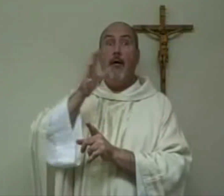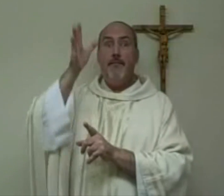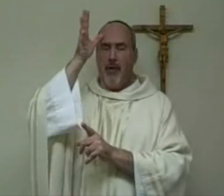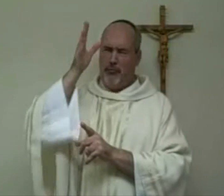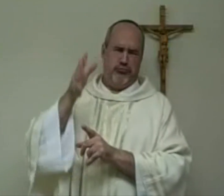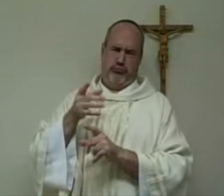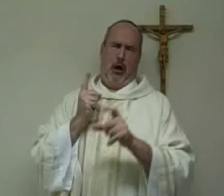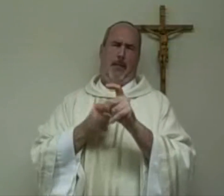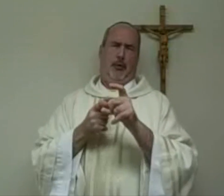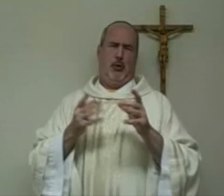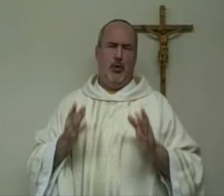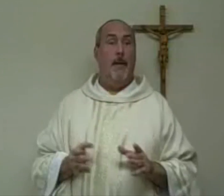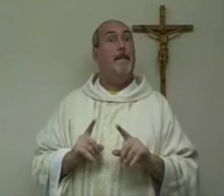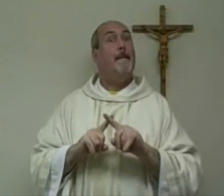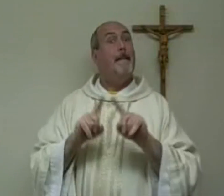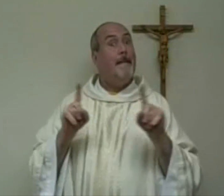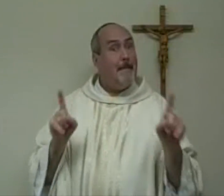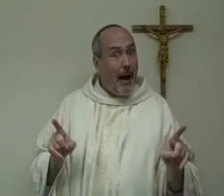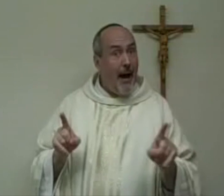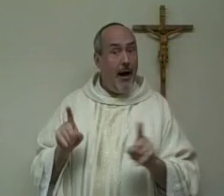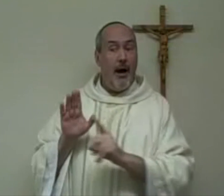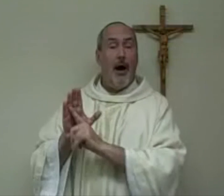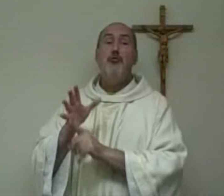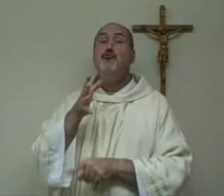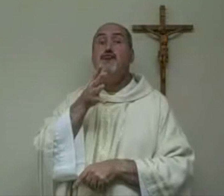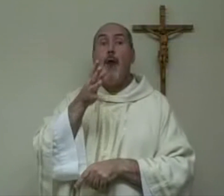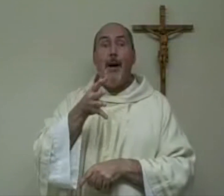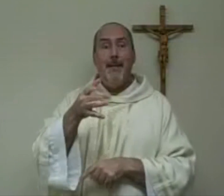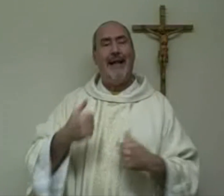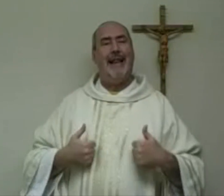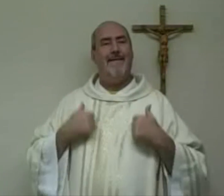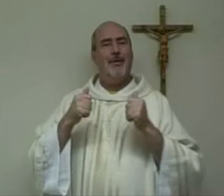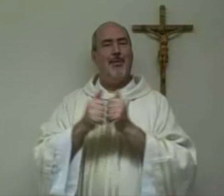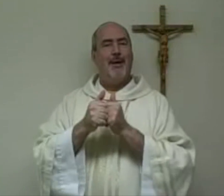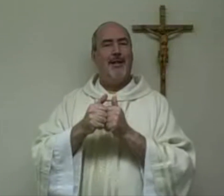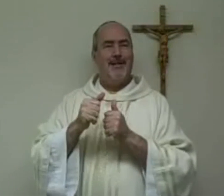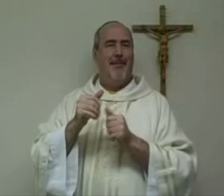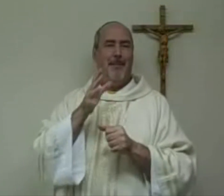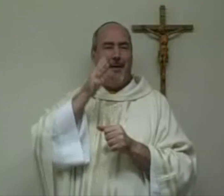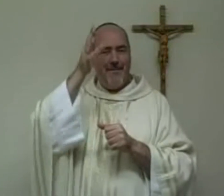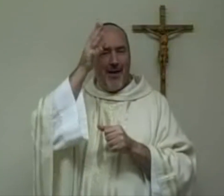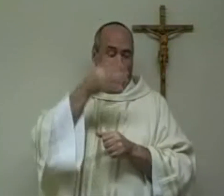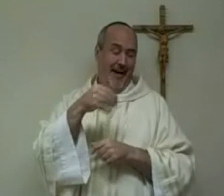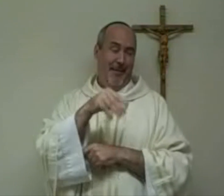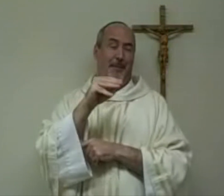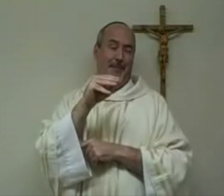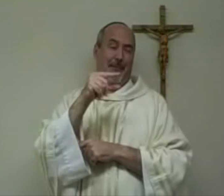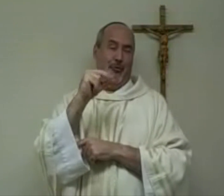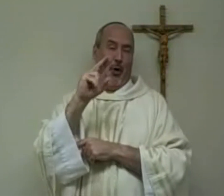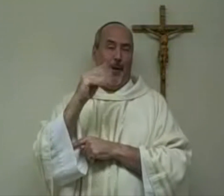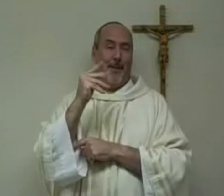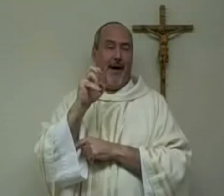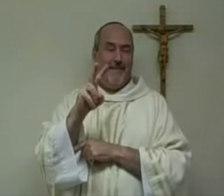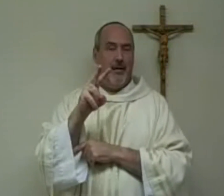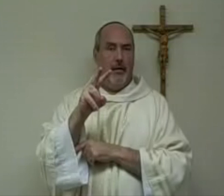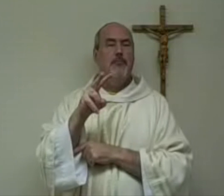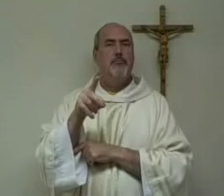a baby. His parents were avid communists. However, his grandmother, who happened to live with he and his